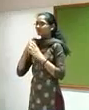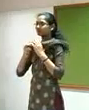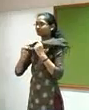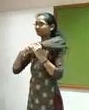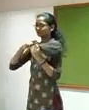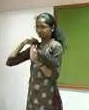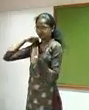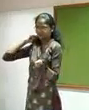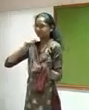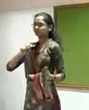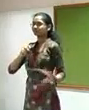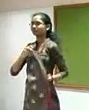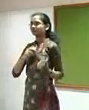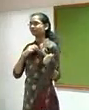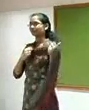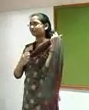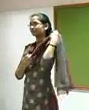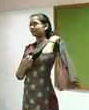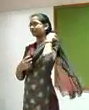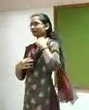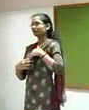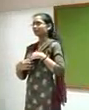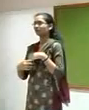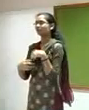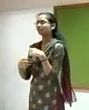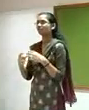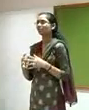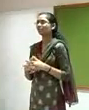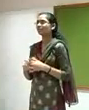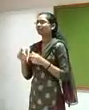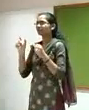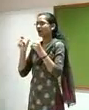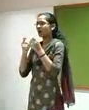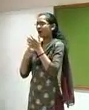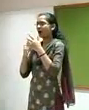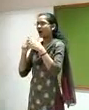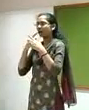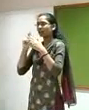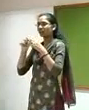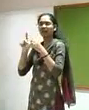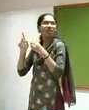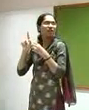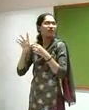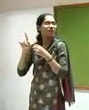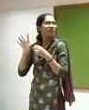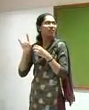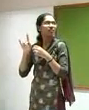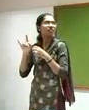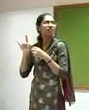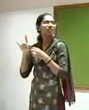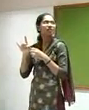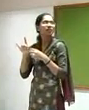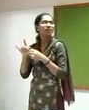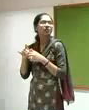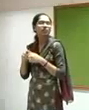Now, we have under the Indian Constitution, Article 14, which talks in terms of everybody is equal before the law and